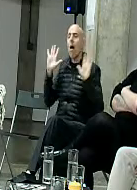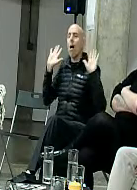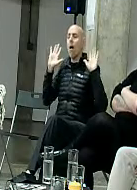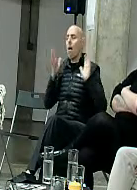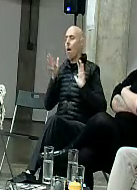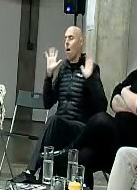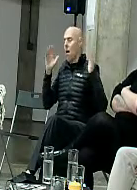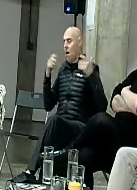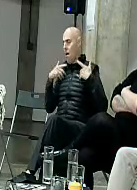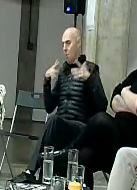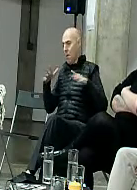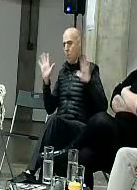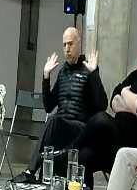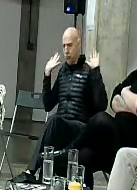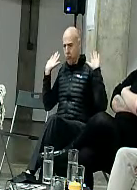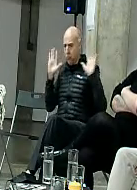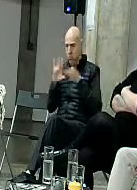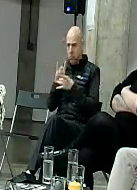with what they'd done.